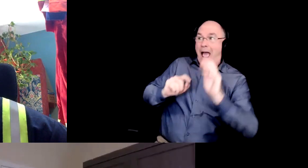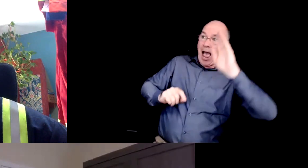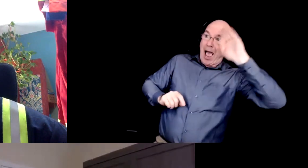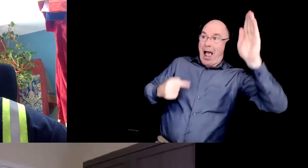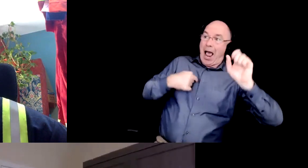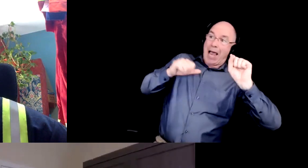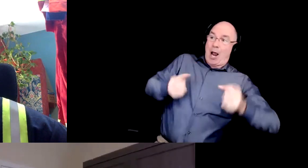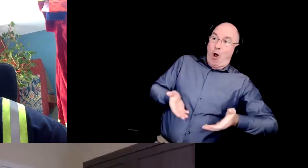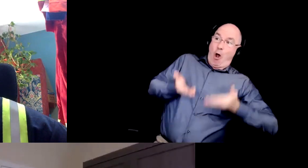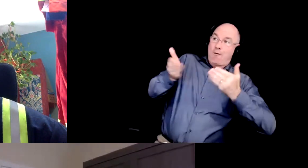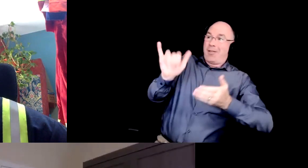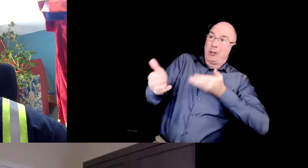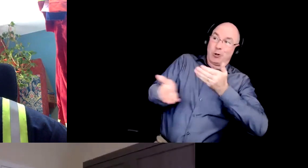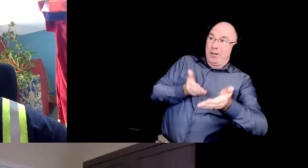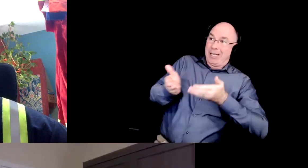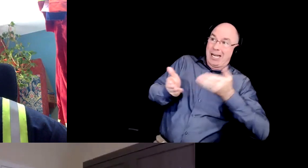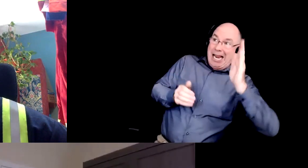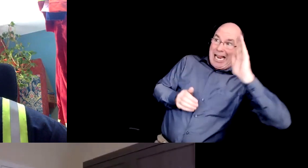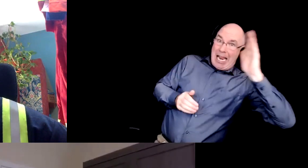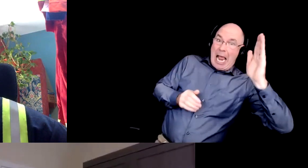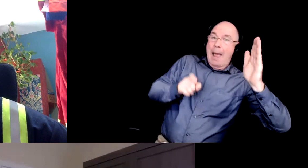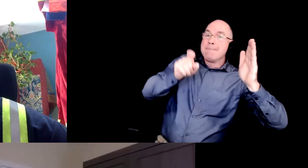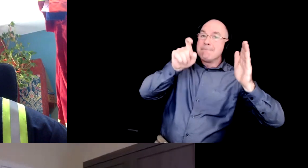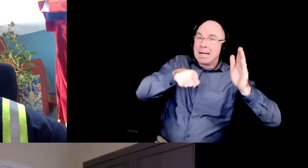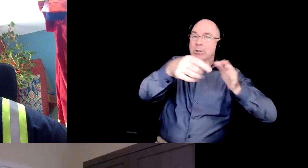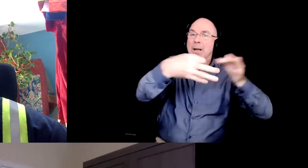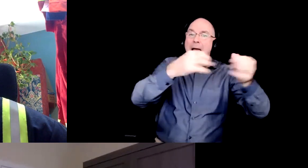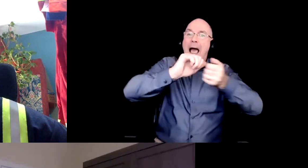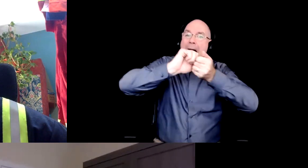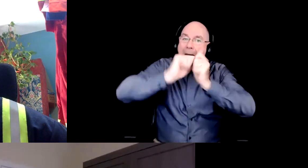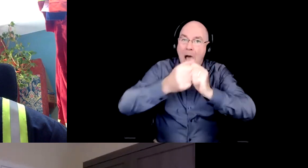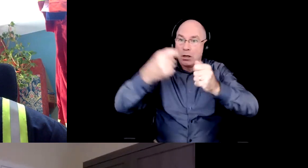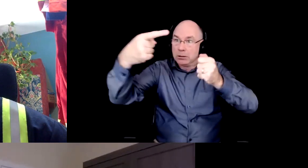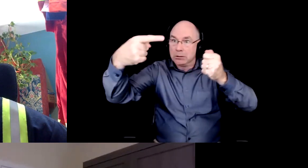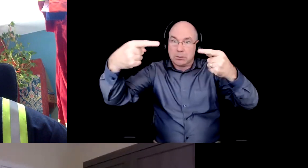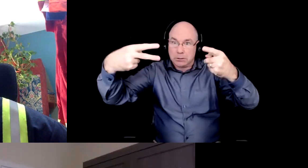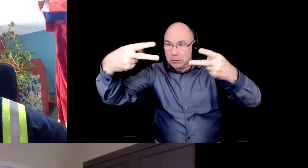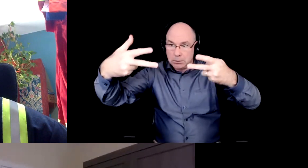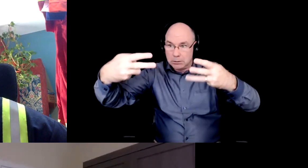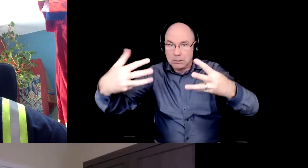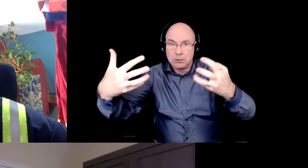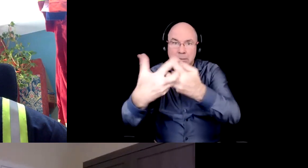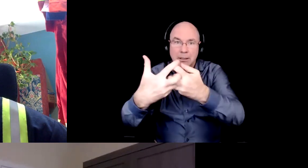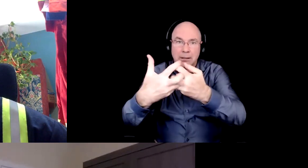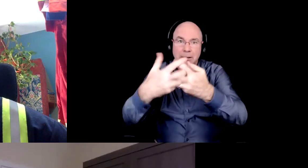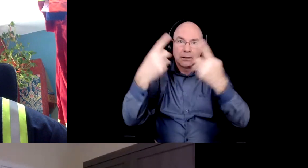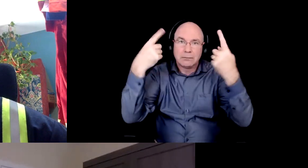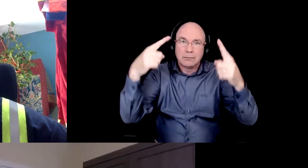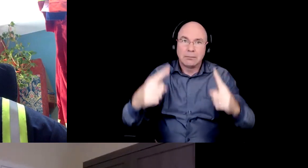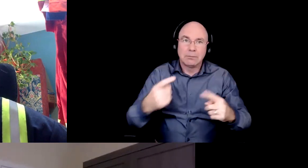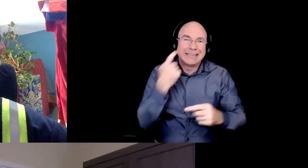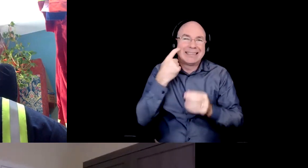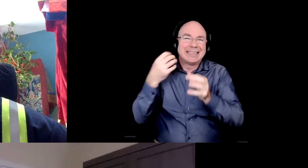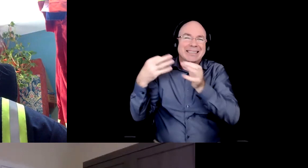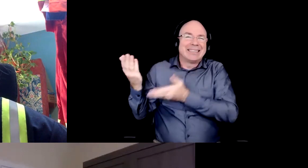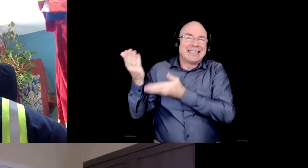can offer that service to you, that you tell us how you're going to meet those requirements. So I heard some really good suggestions there